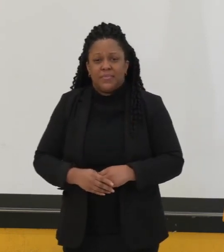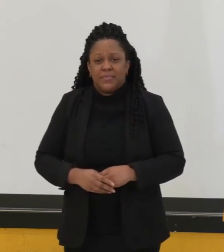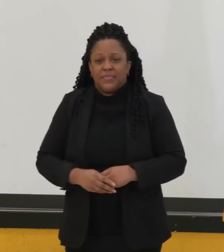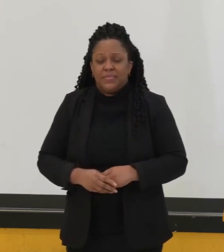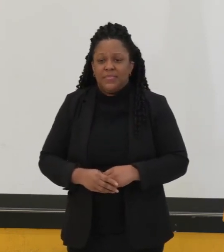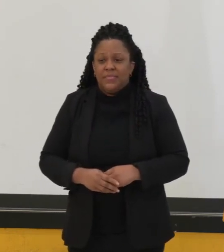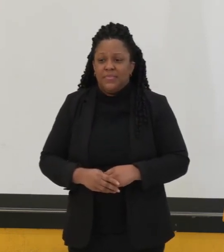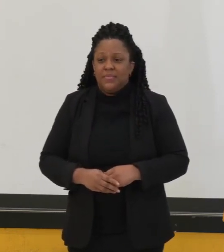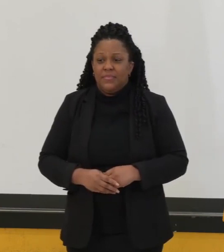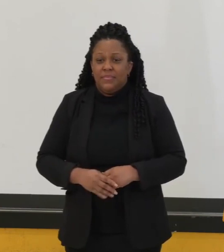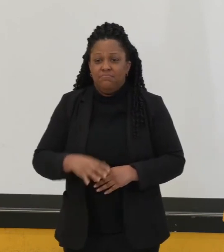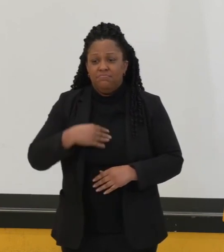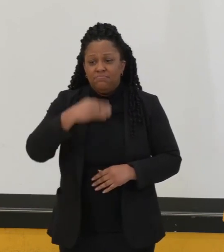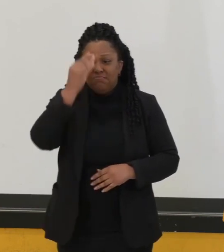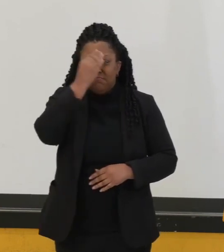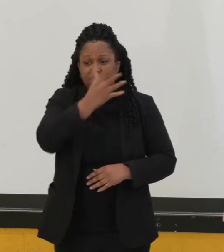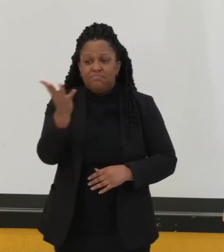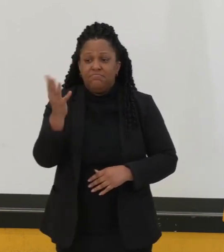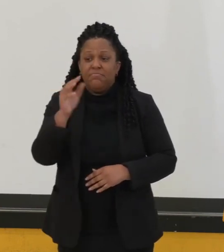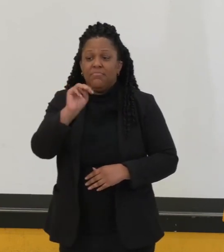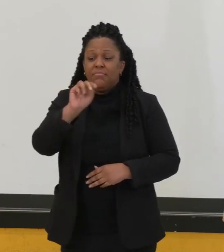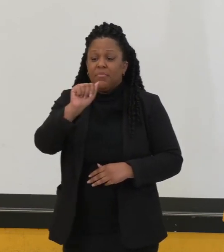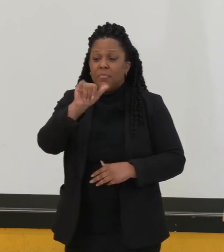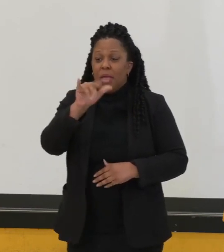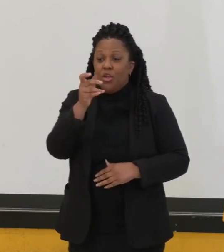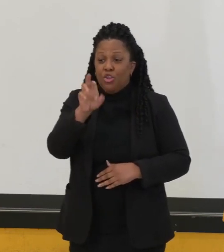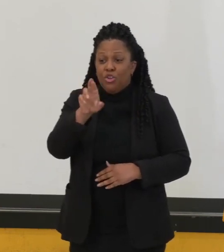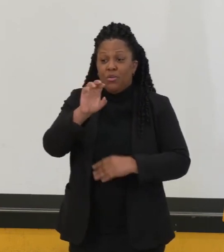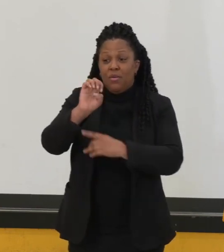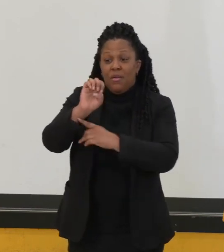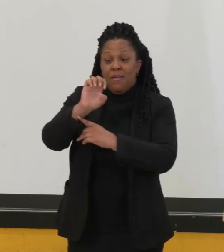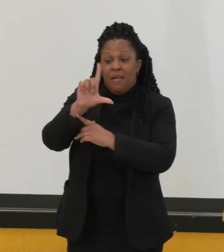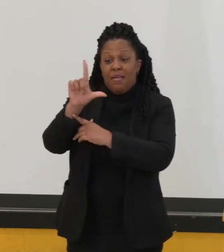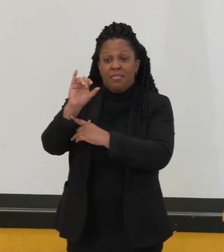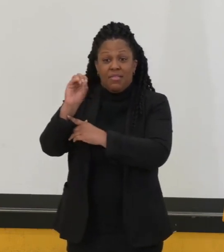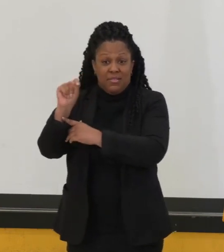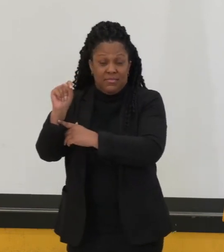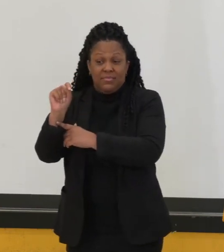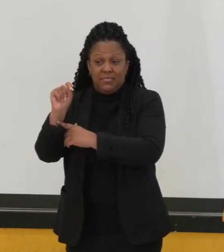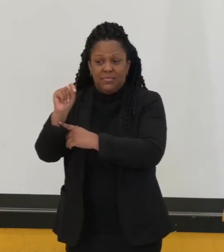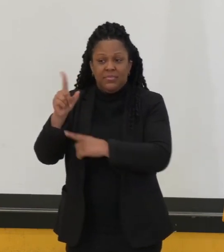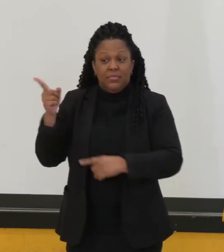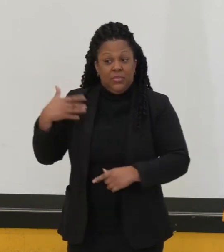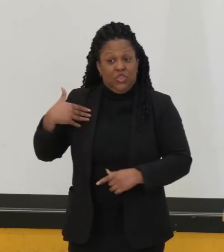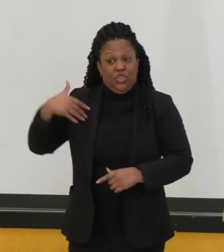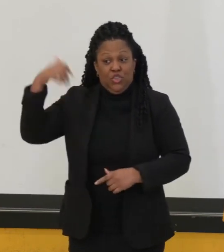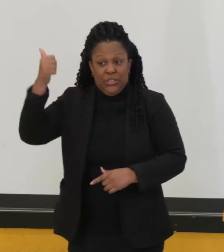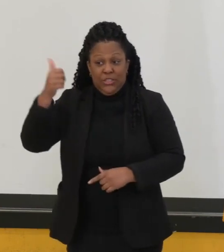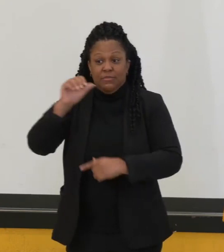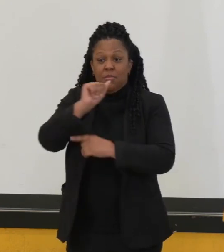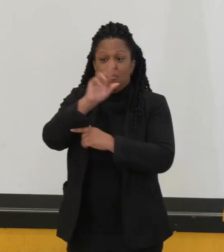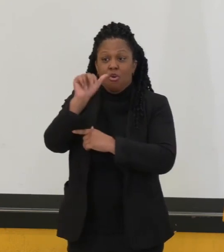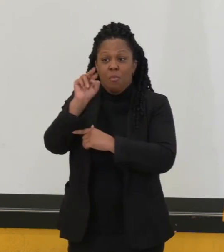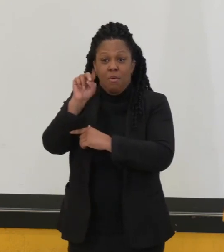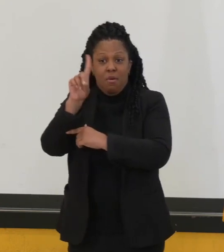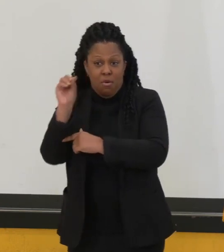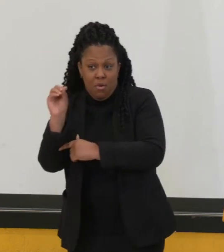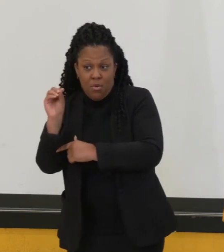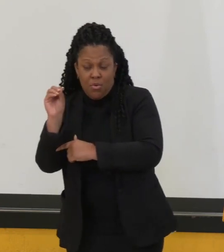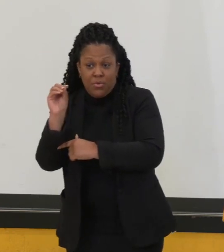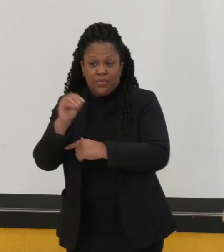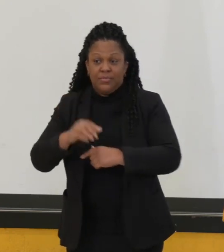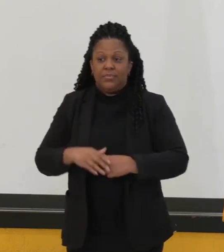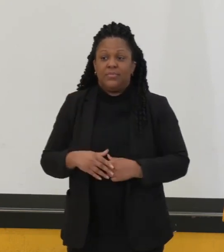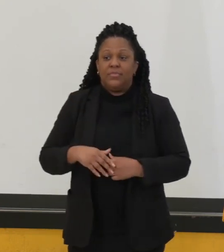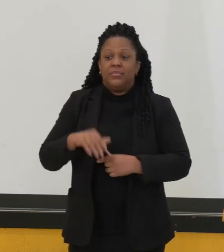Mayor Elliott, Chief Arredondo, the governor, Mayor Carter, and I, we are united